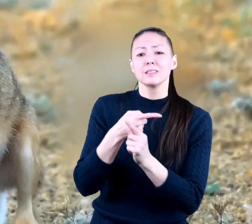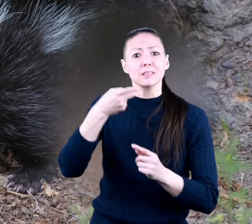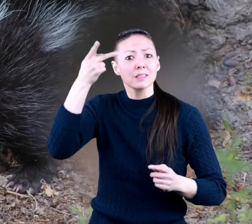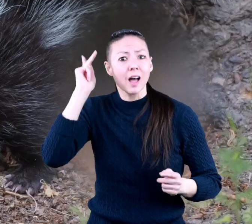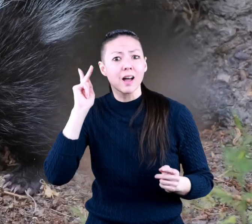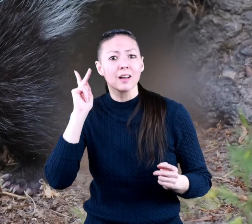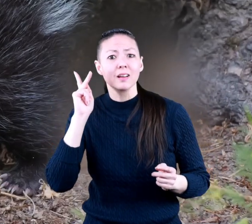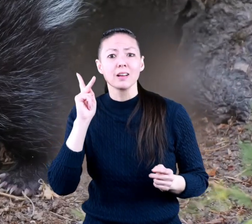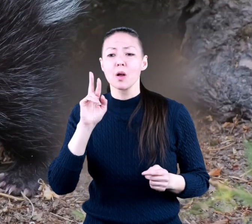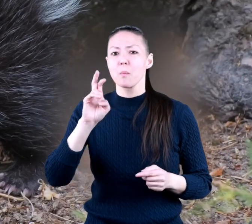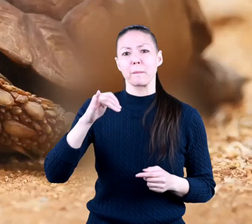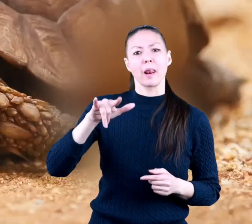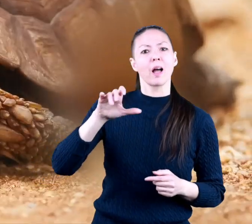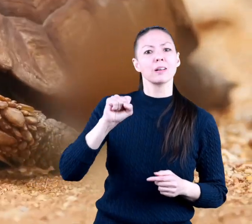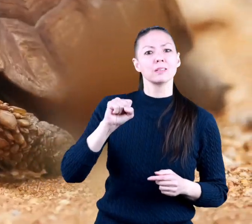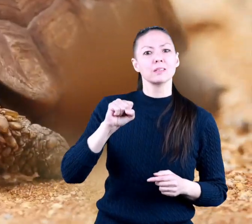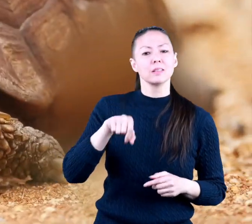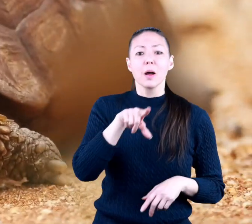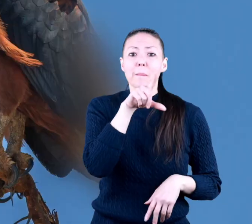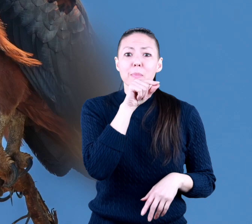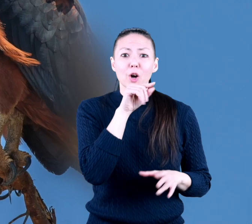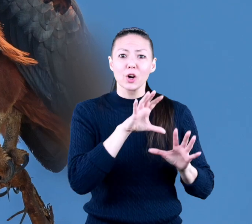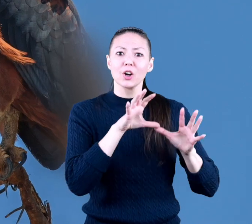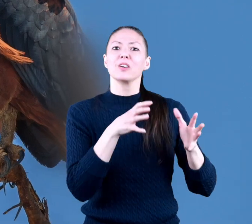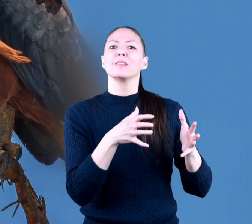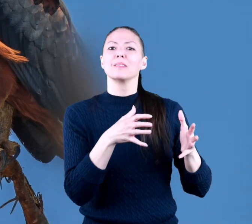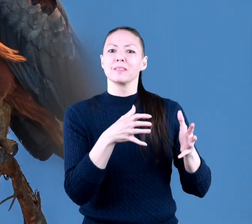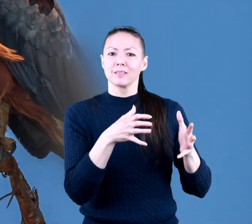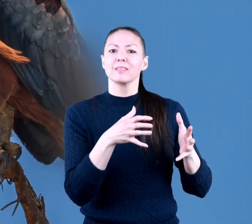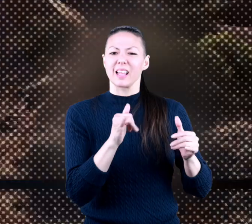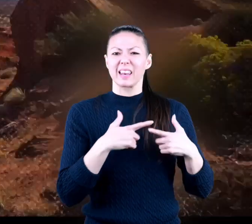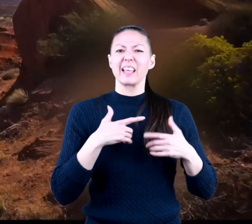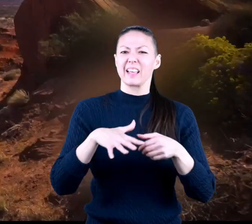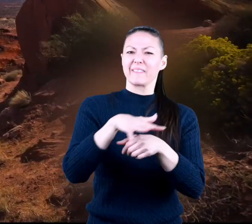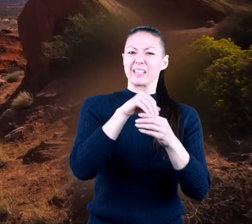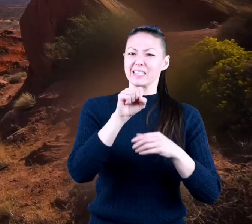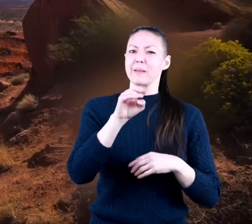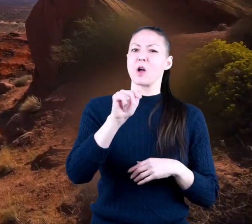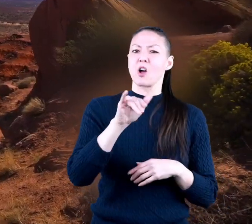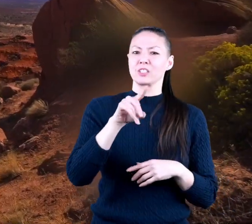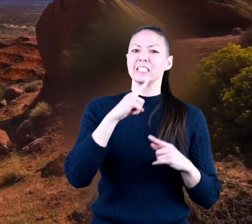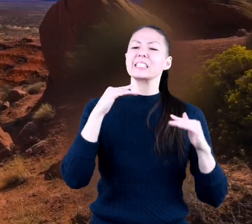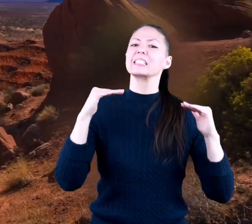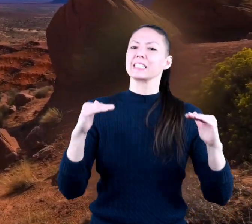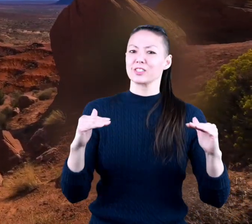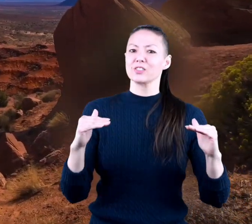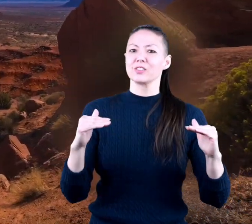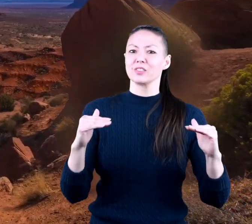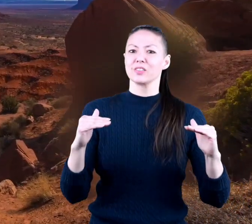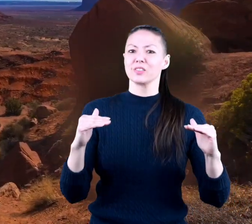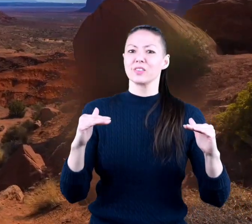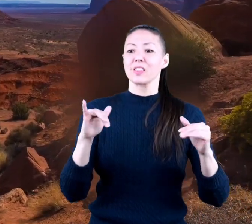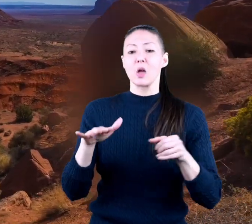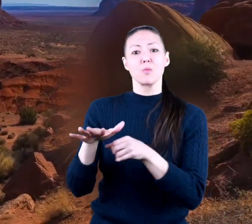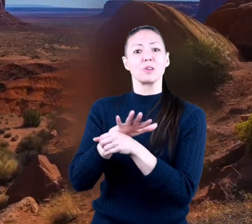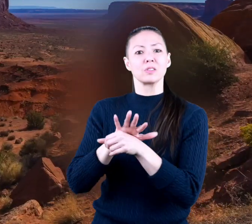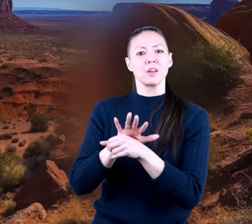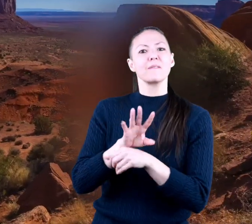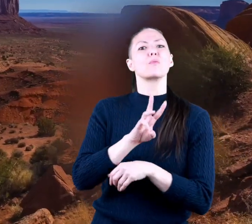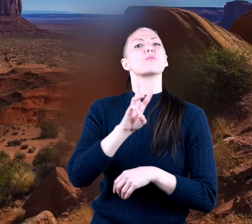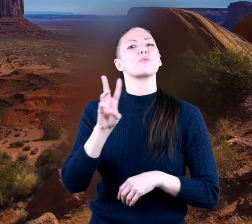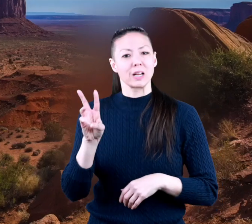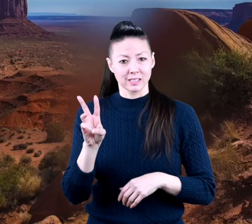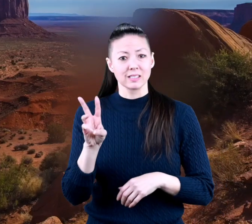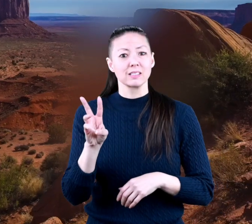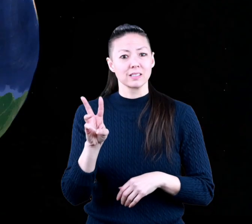rabbits, skunks, reptiles, and birds. An example of a semi-arid desert is the sagebrush